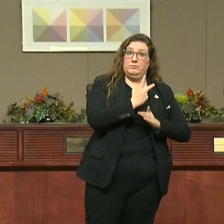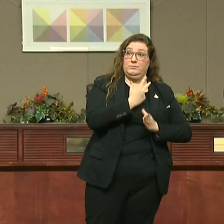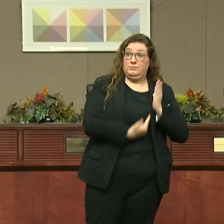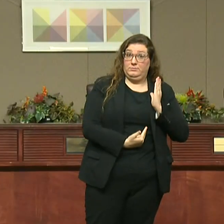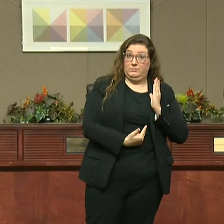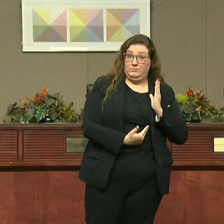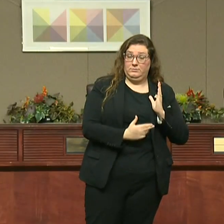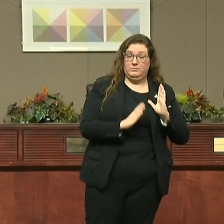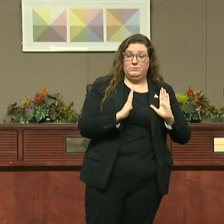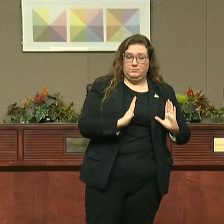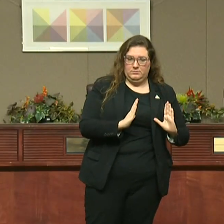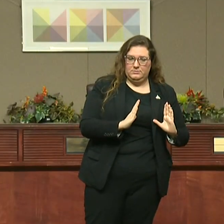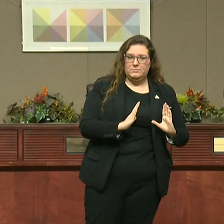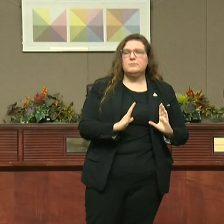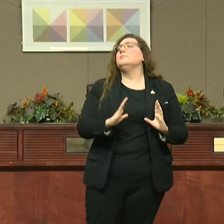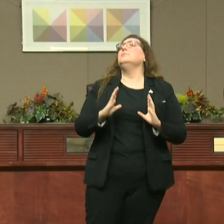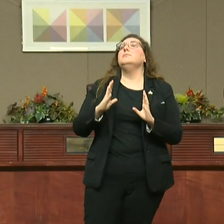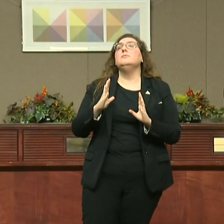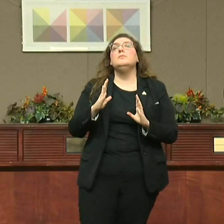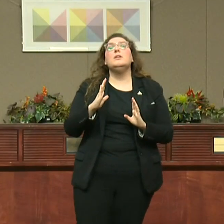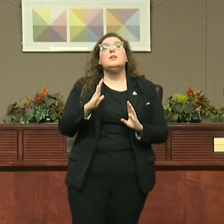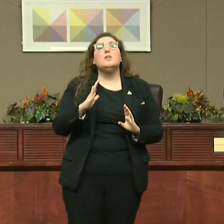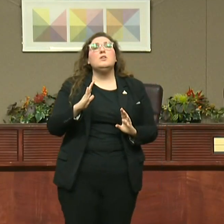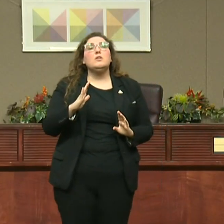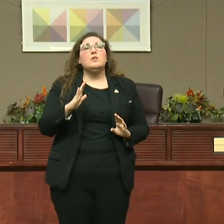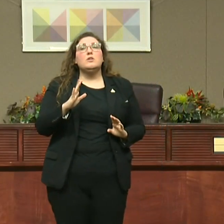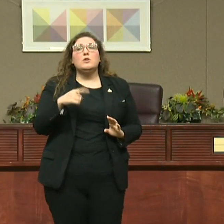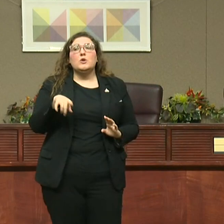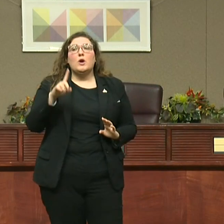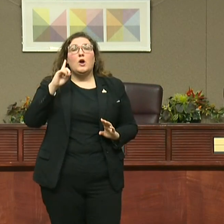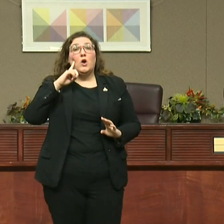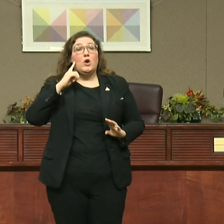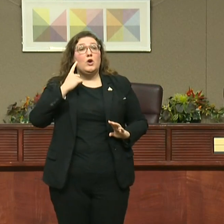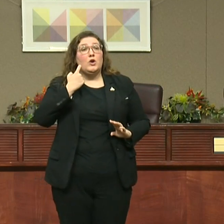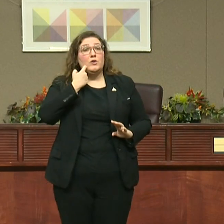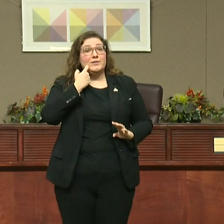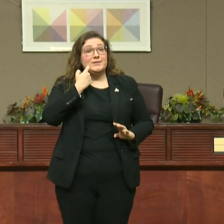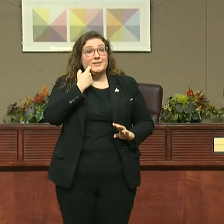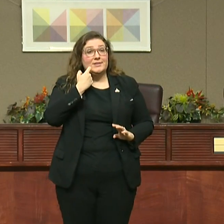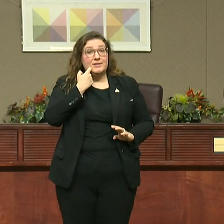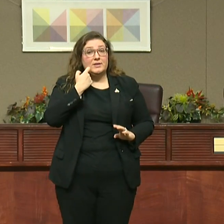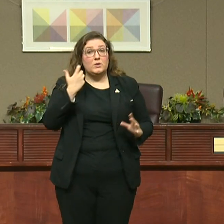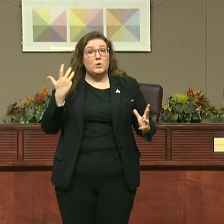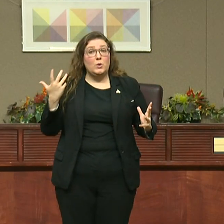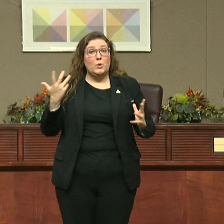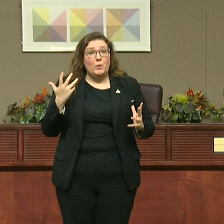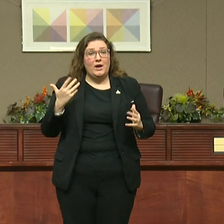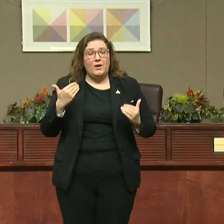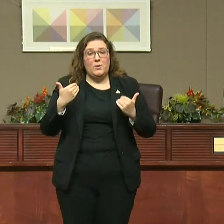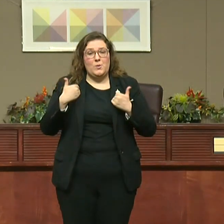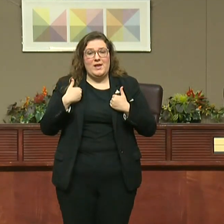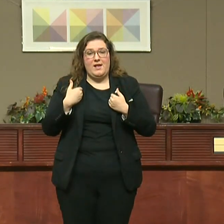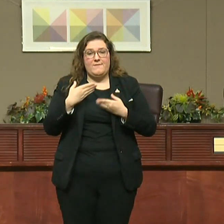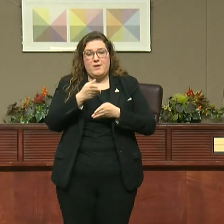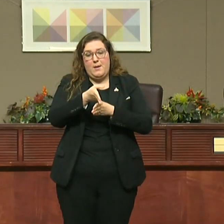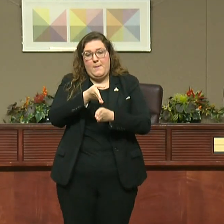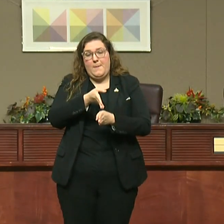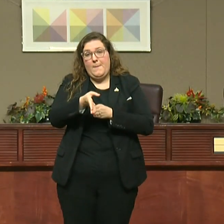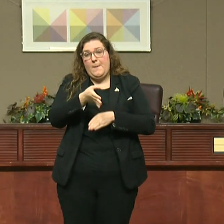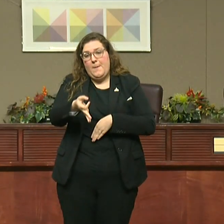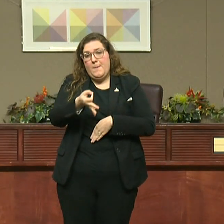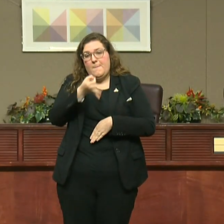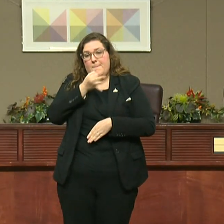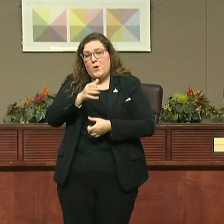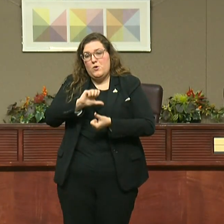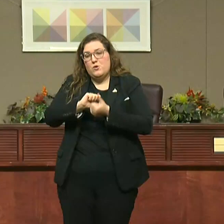Now, also you heard recently that some of our professional sports